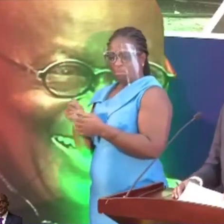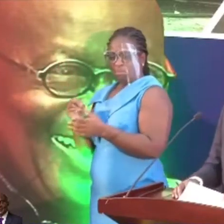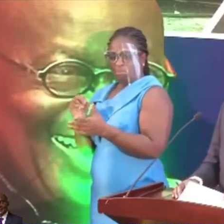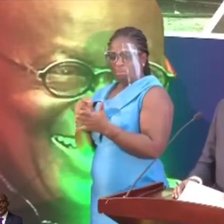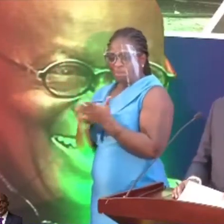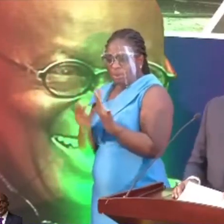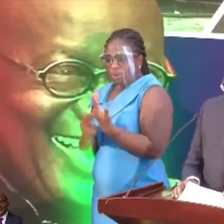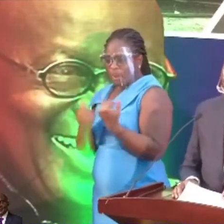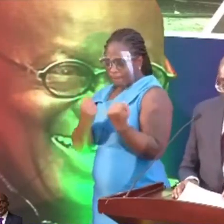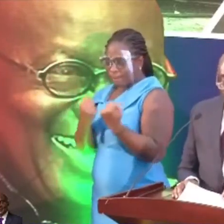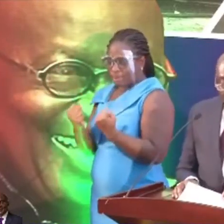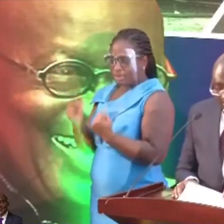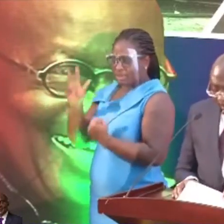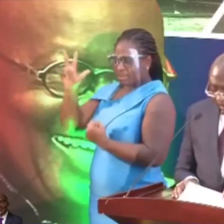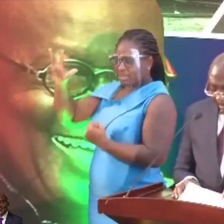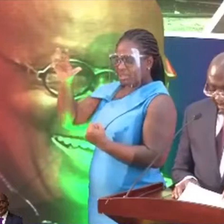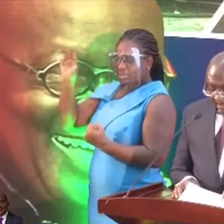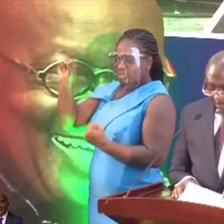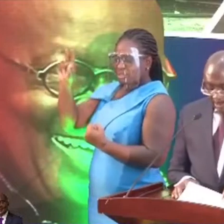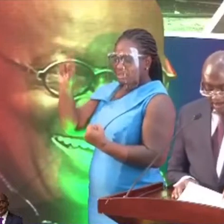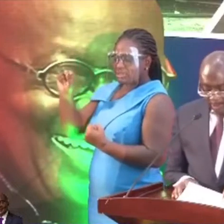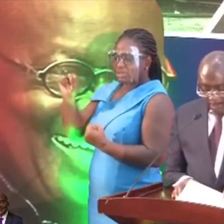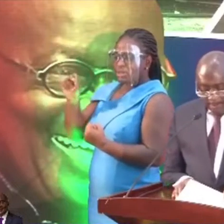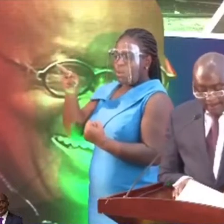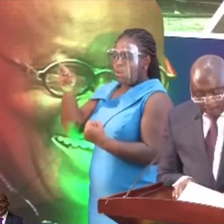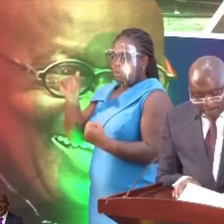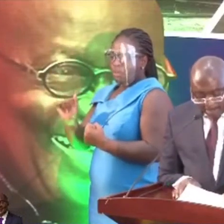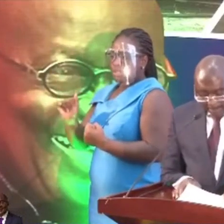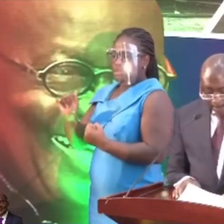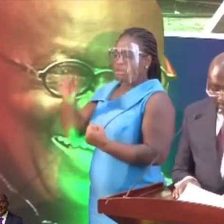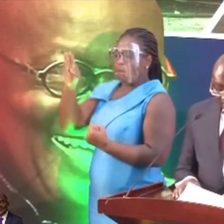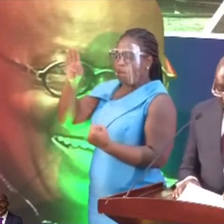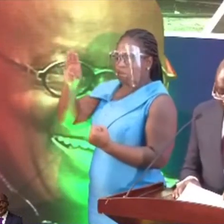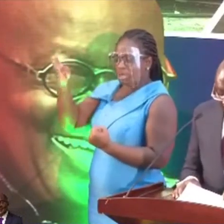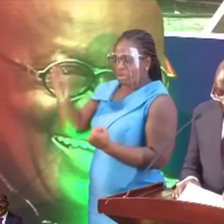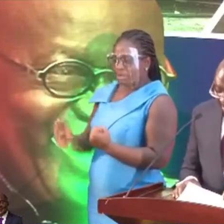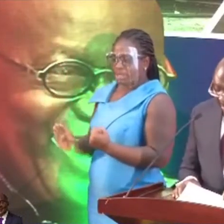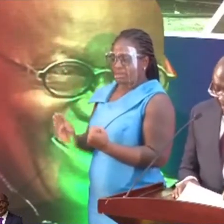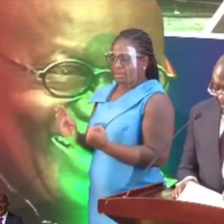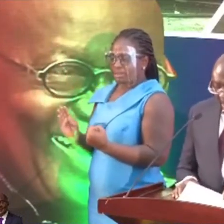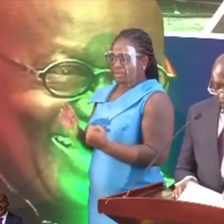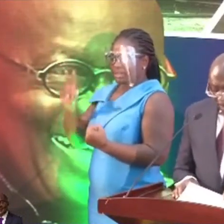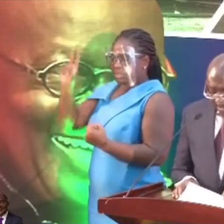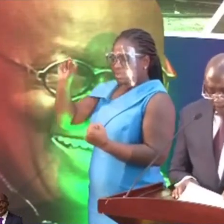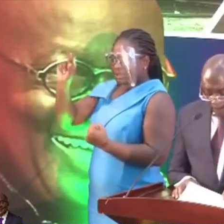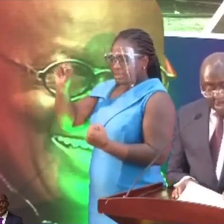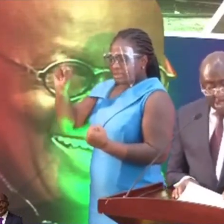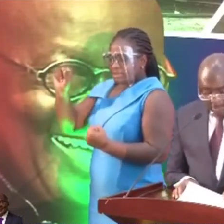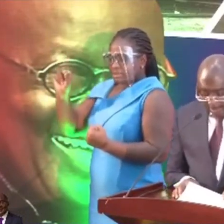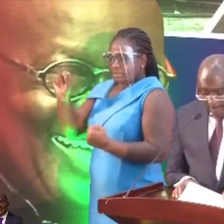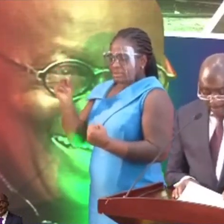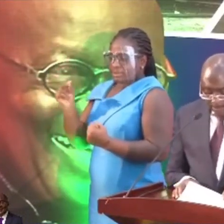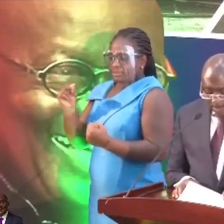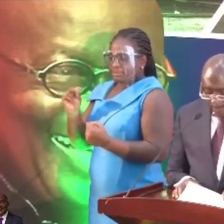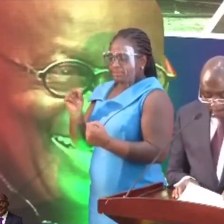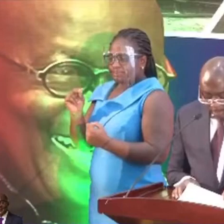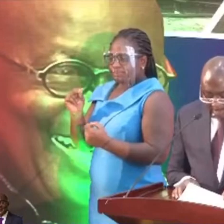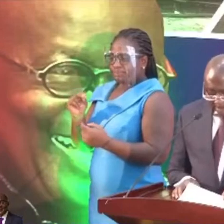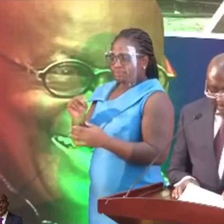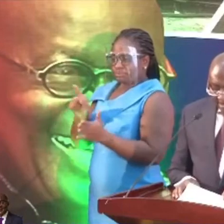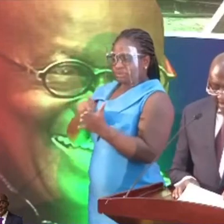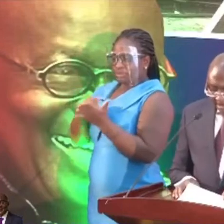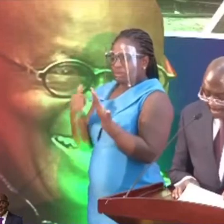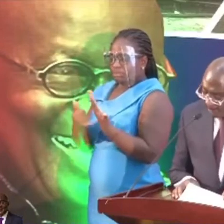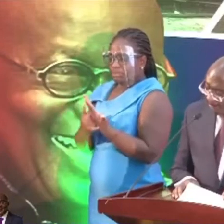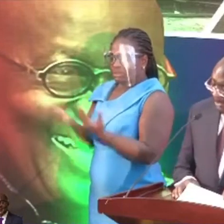the 330 kV Kumasi Bolgatanga Transmission Project, the 330 kV Abuazi Prestia Transmission Project.